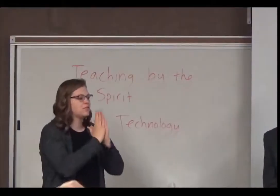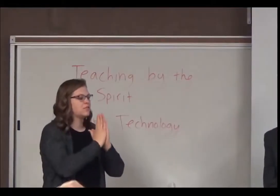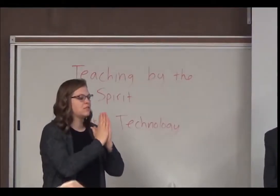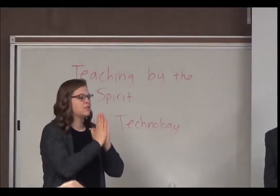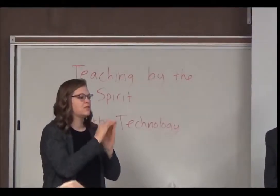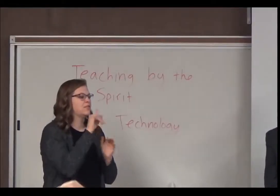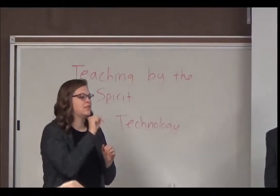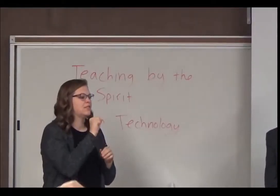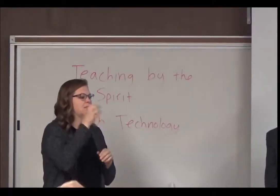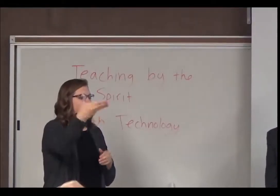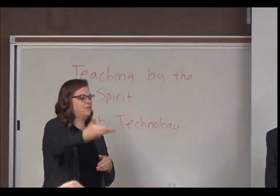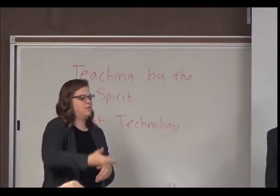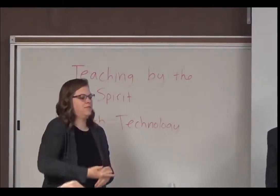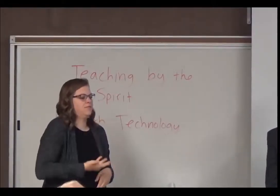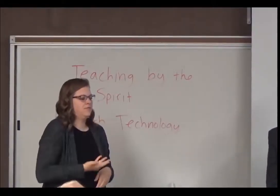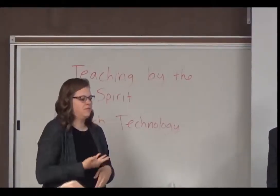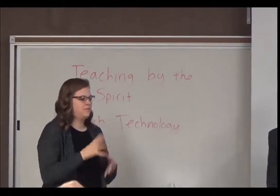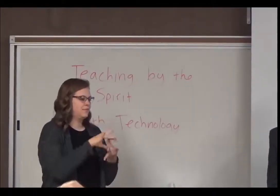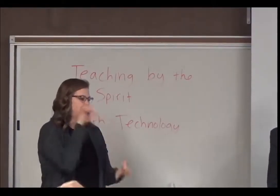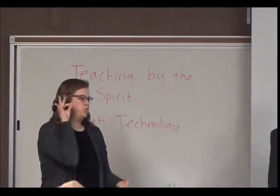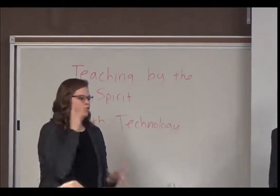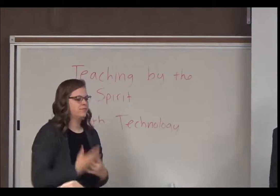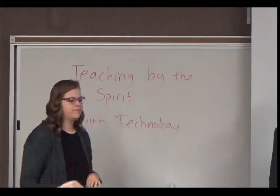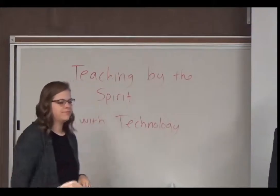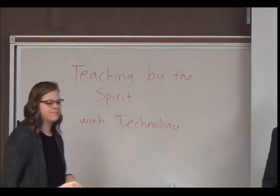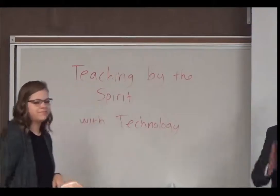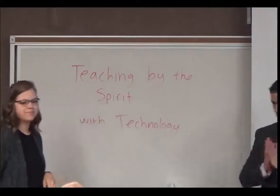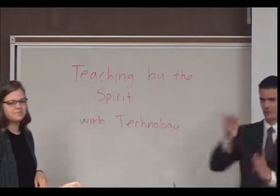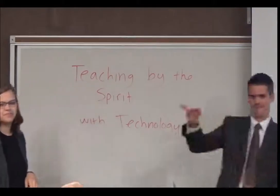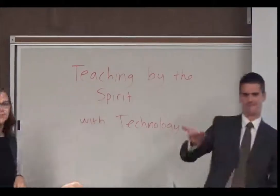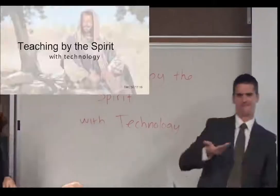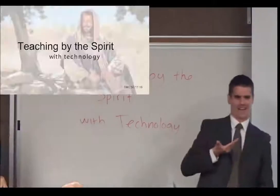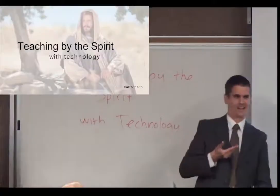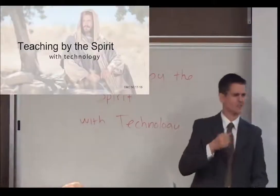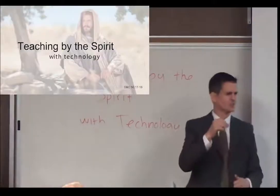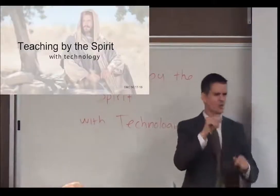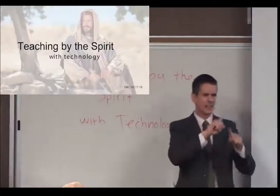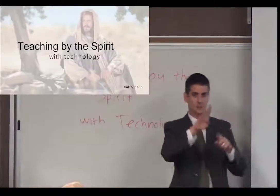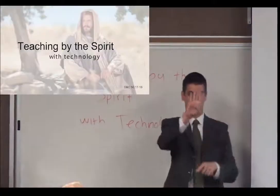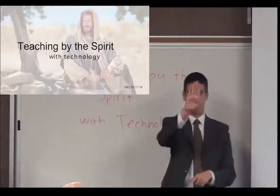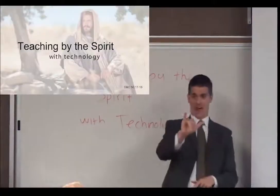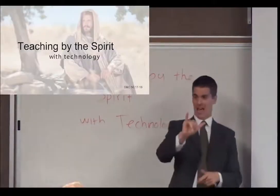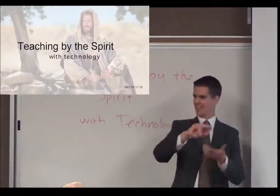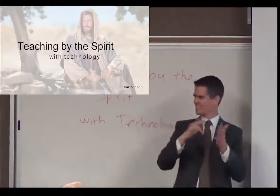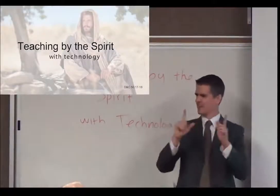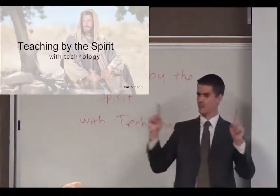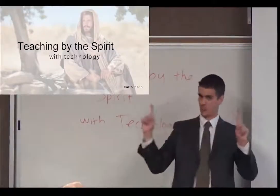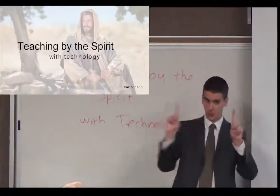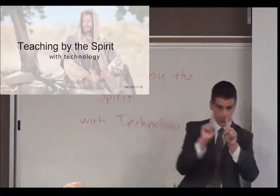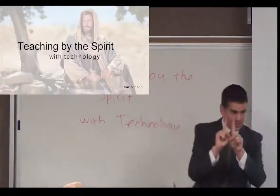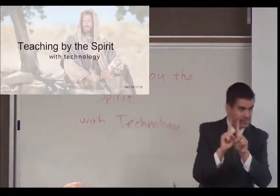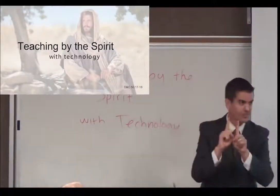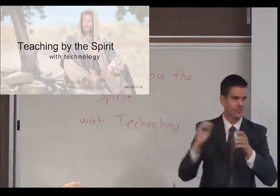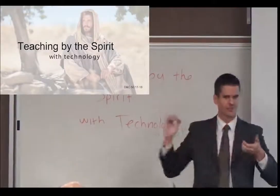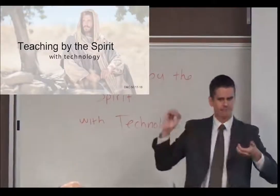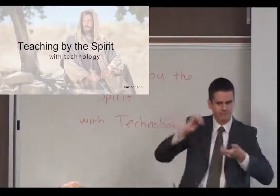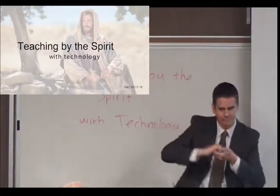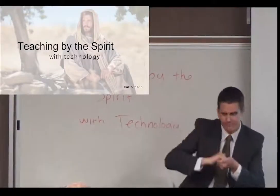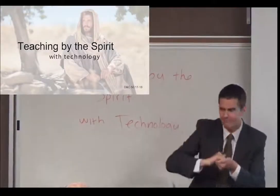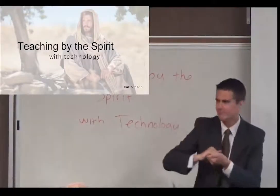prayer is welcoming the Spirit, inviting the Spirit. So, by means with,